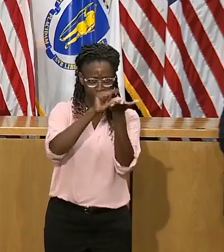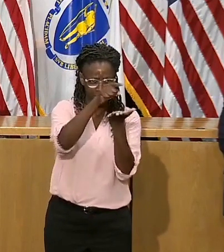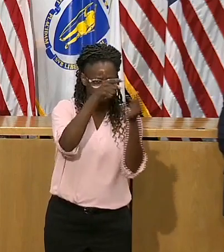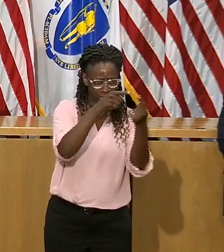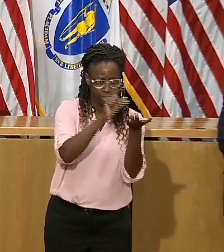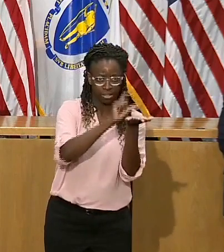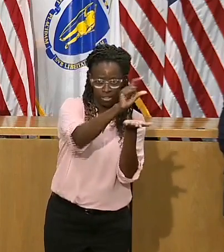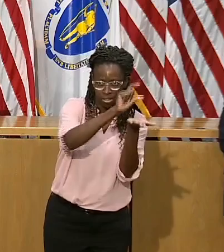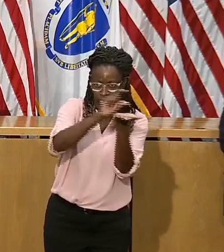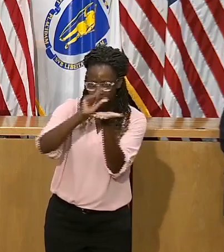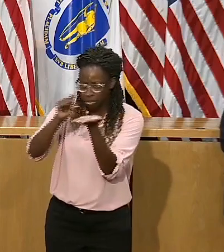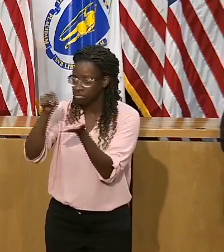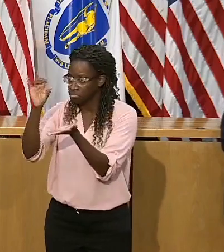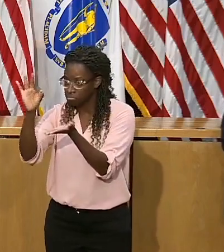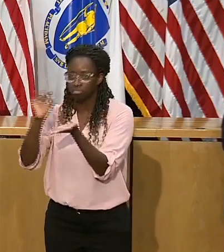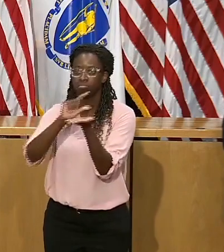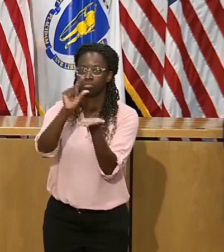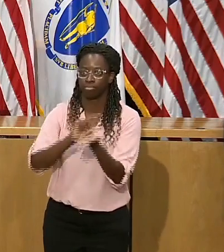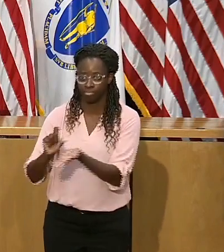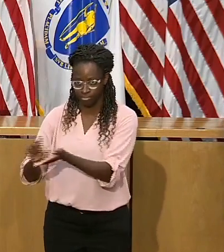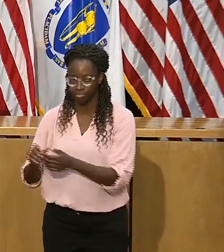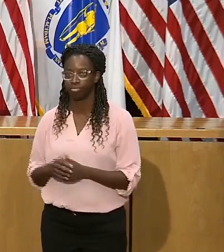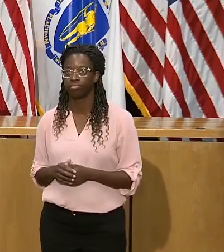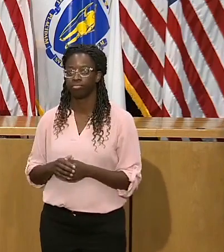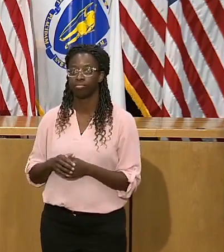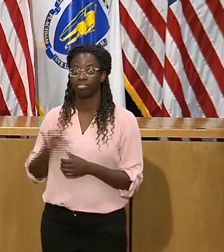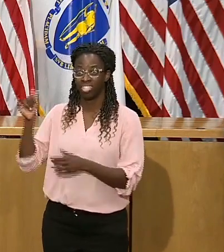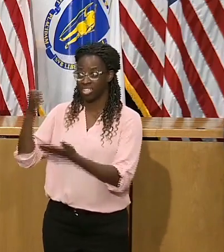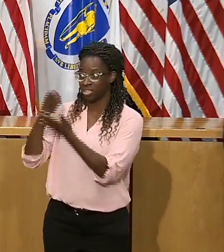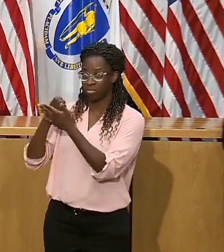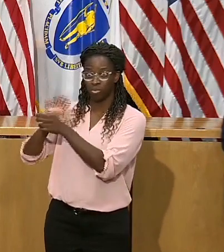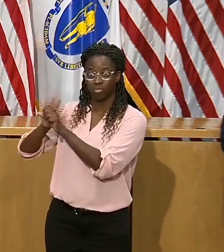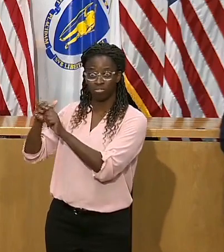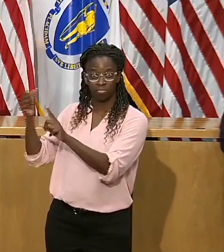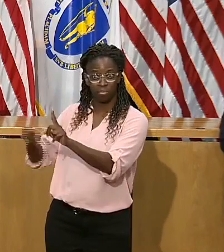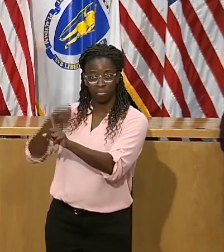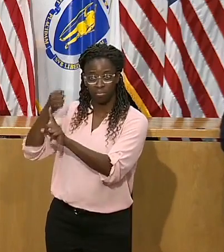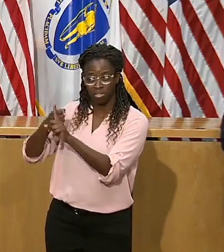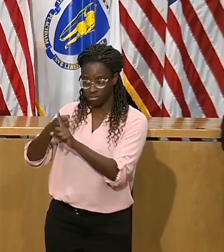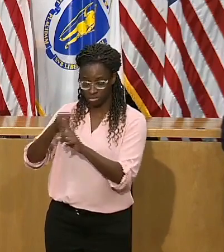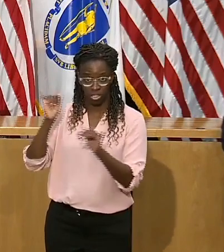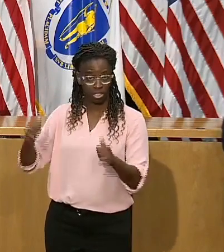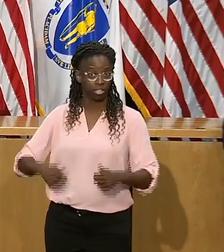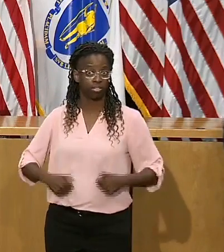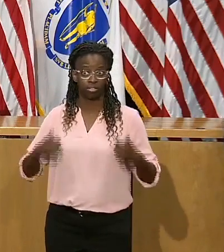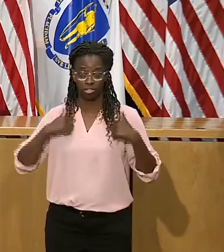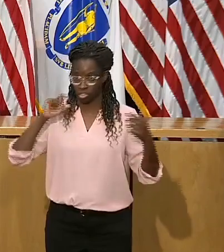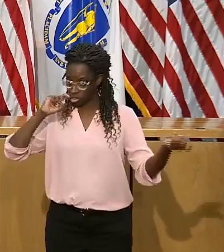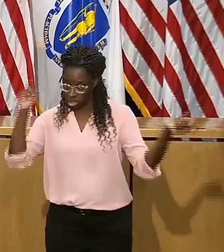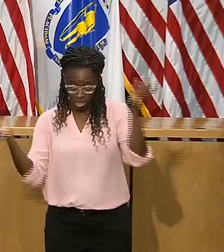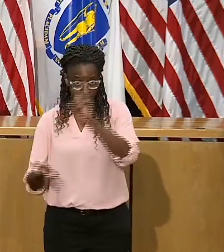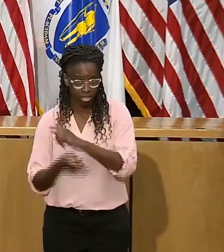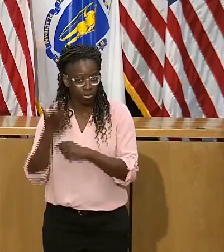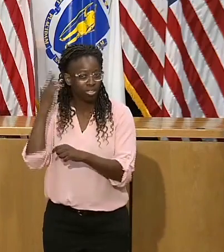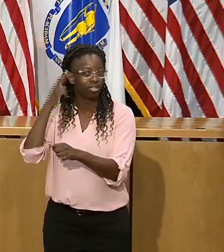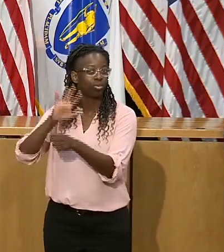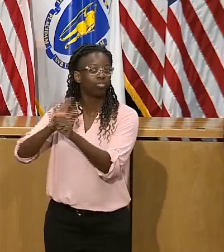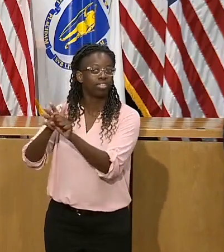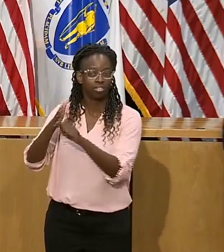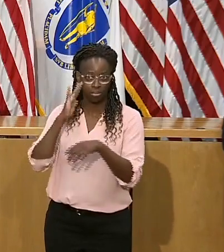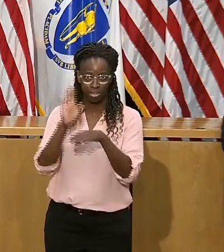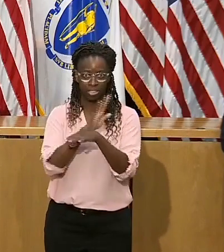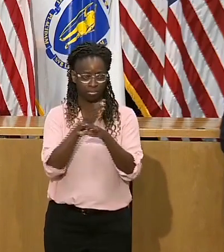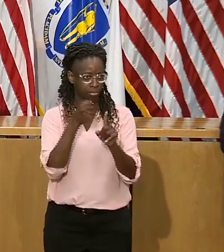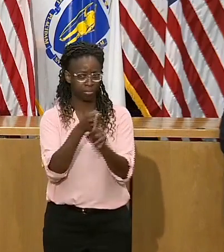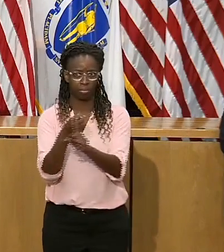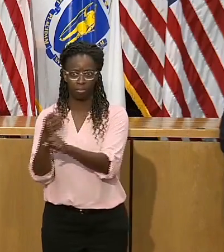drastic change in many ways, but these changes also have presented, in some cases, opportunities. To ensure Massachusetts is